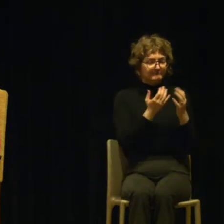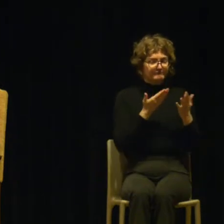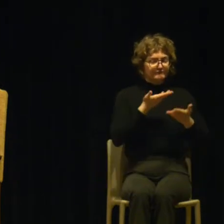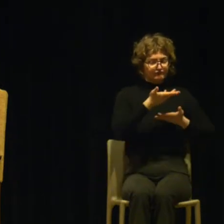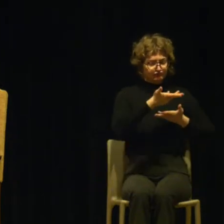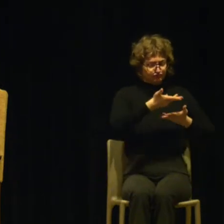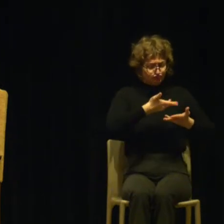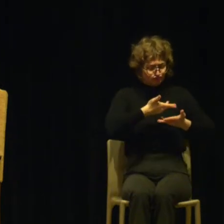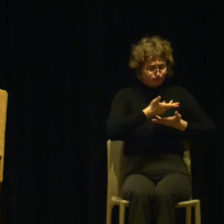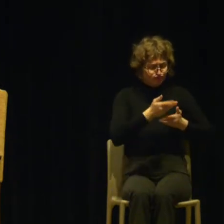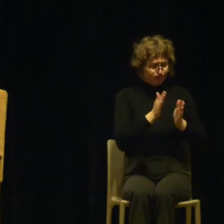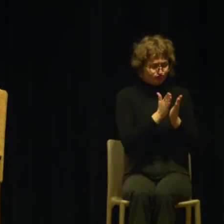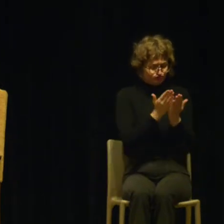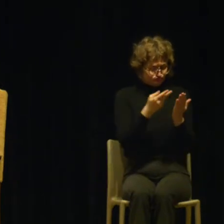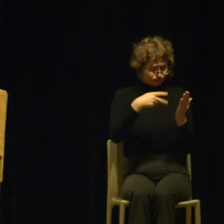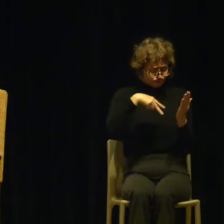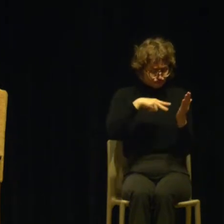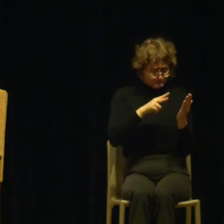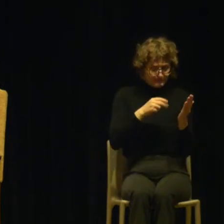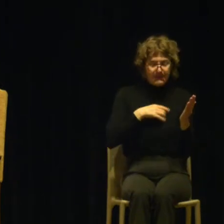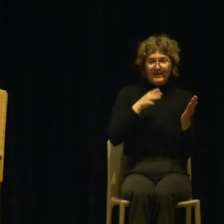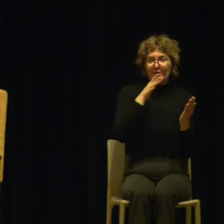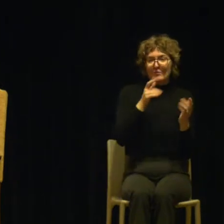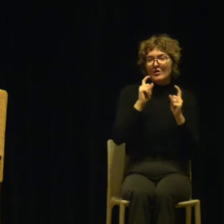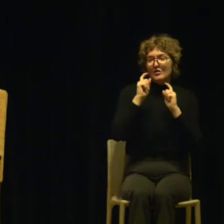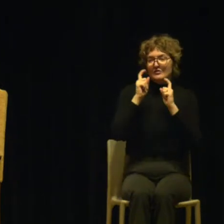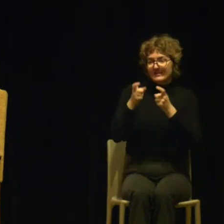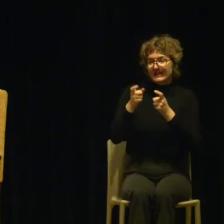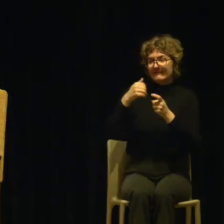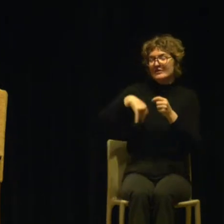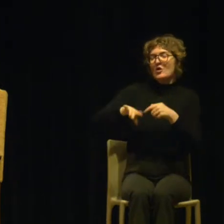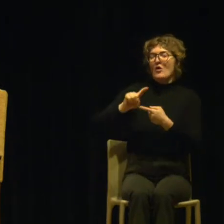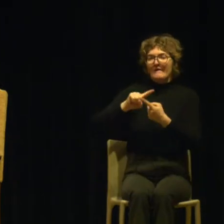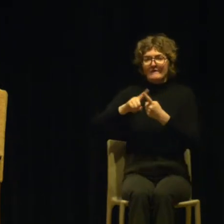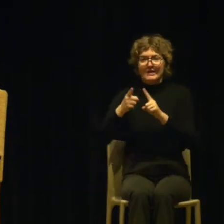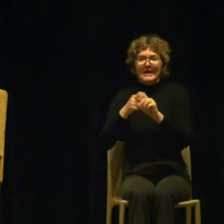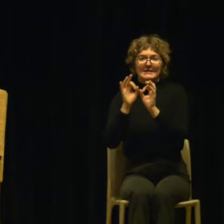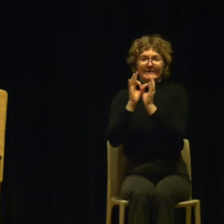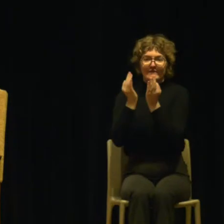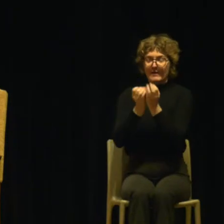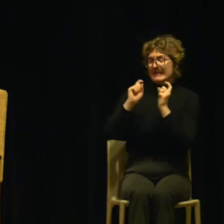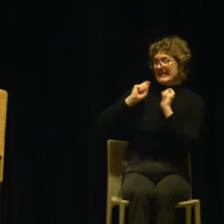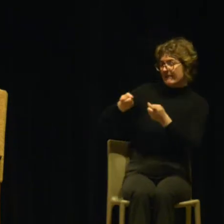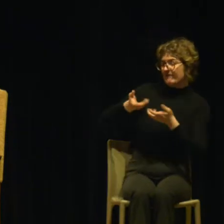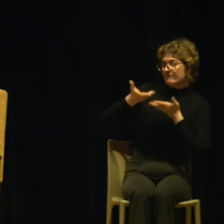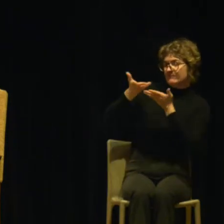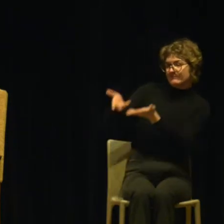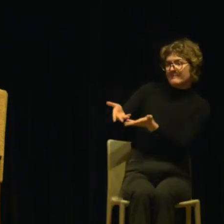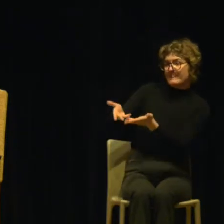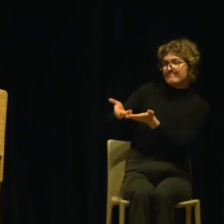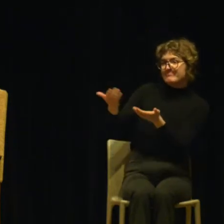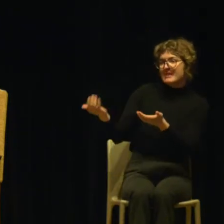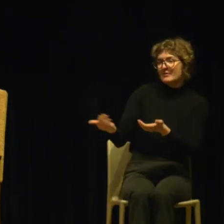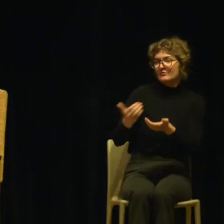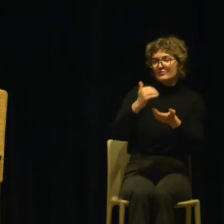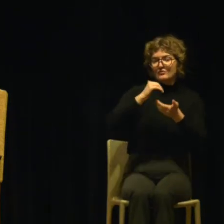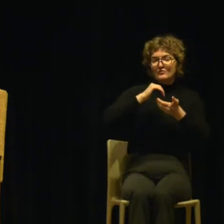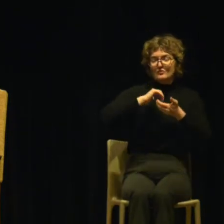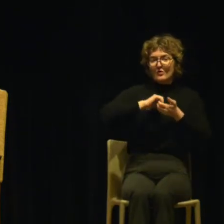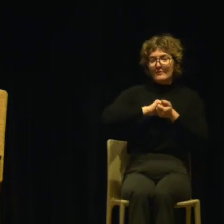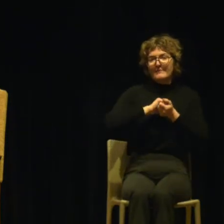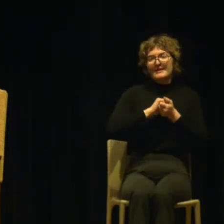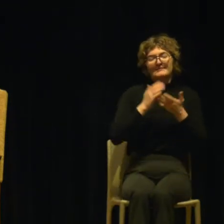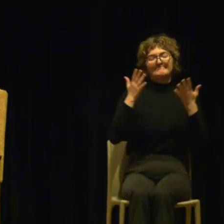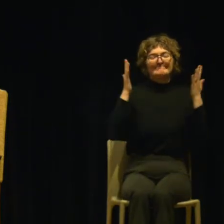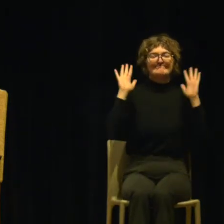conversation. This is the mother's gift that you are giving out this year to your friends and to your family. Please join me in giving a